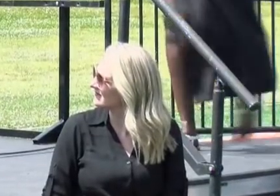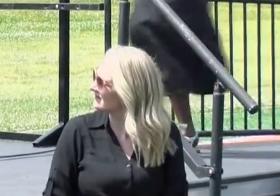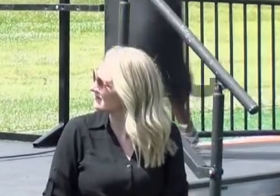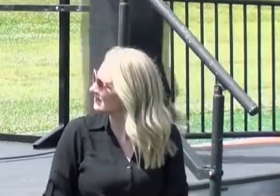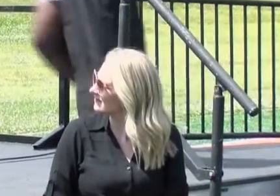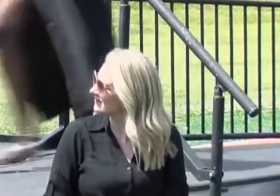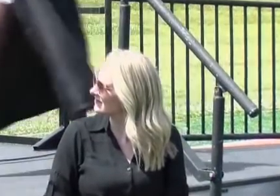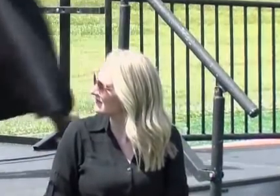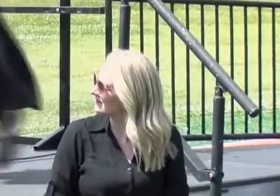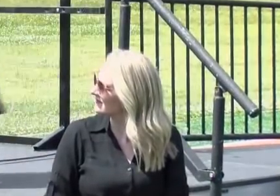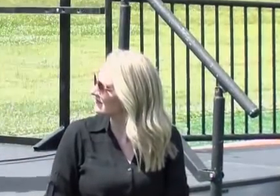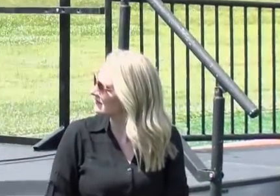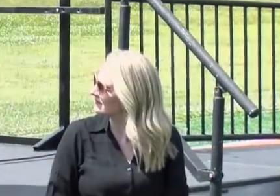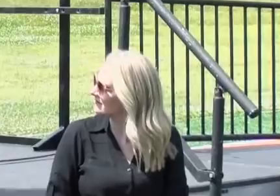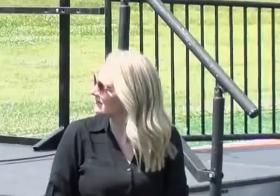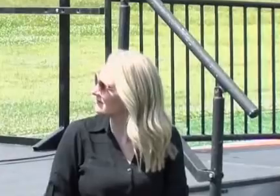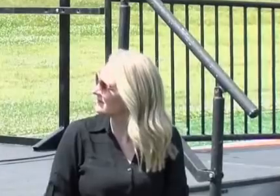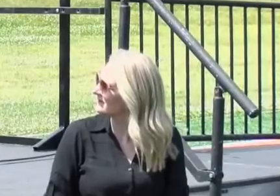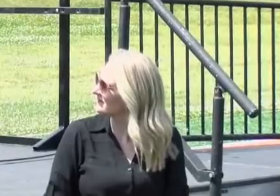Nyande Eniye.